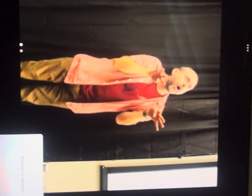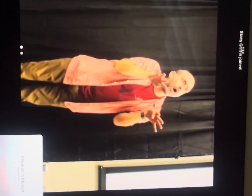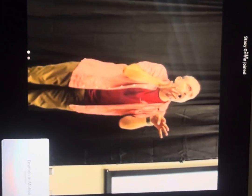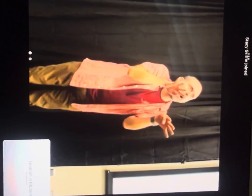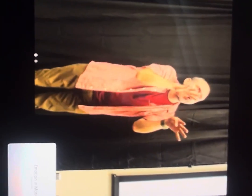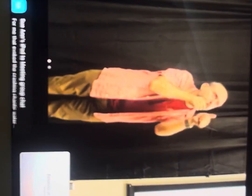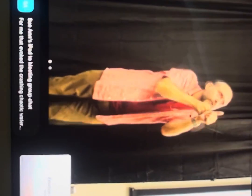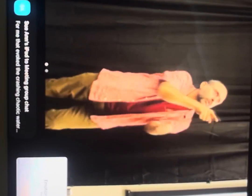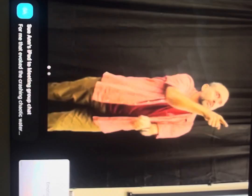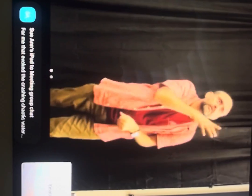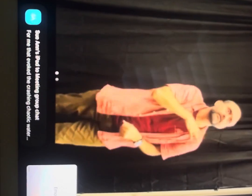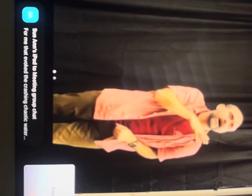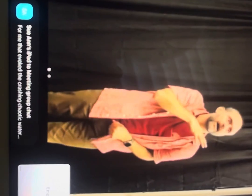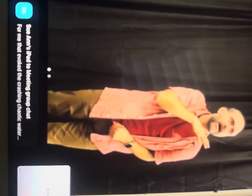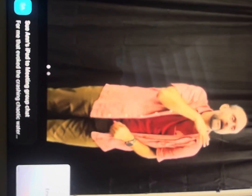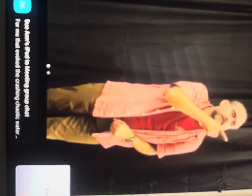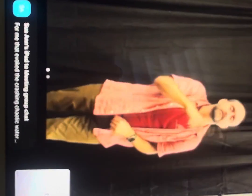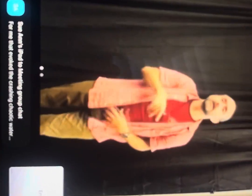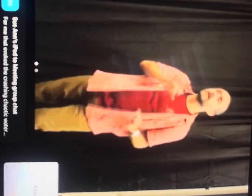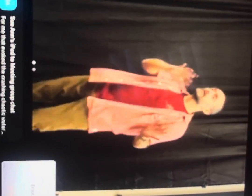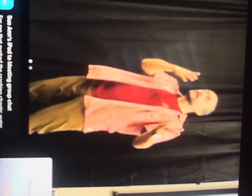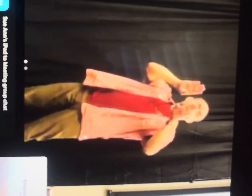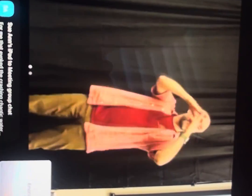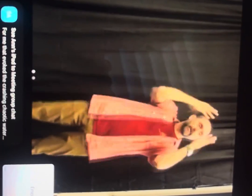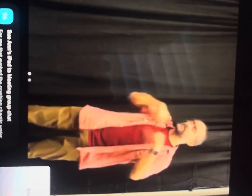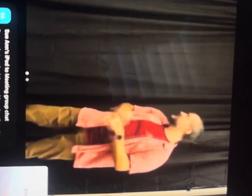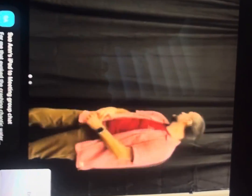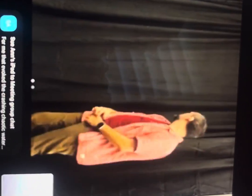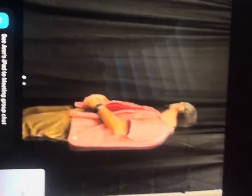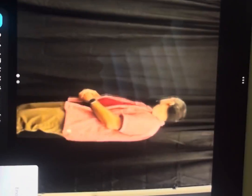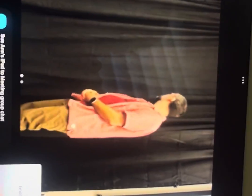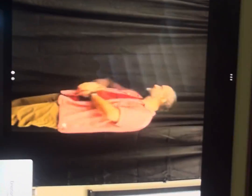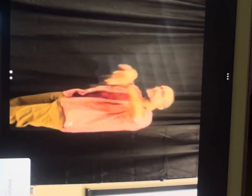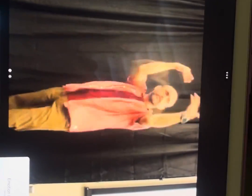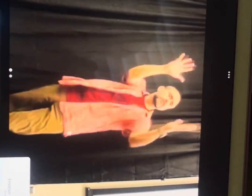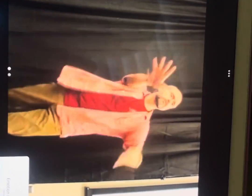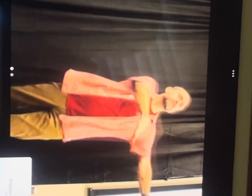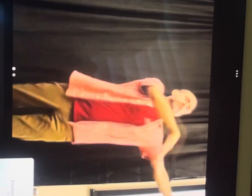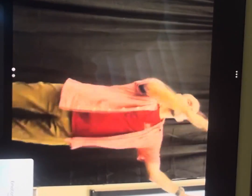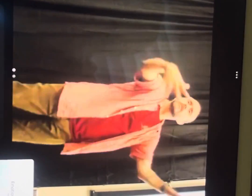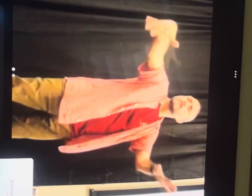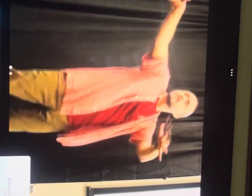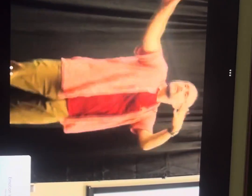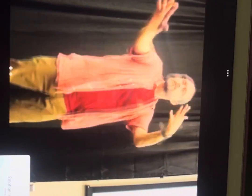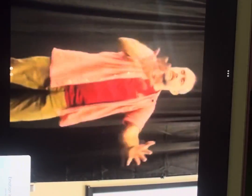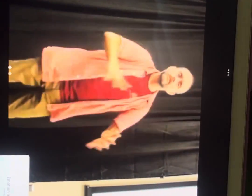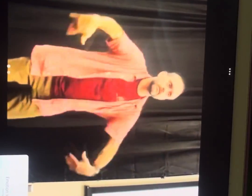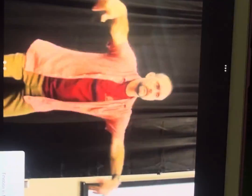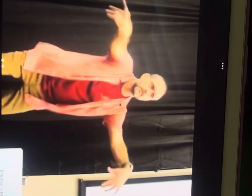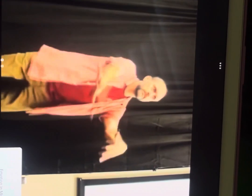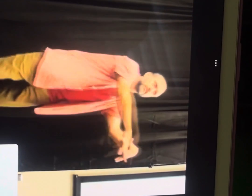then you can start to use the classifiers and add that on out. And use your rhythm.